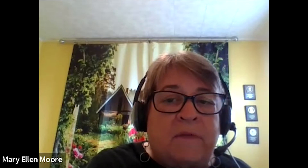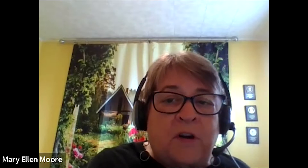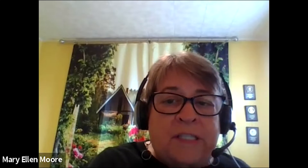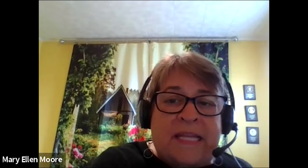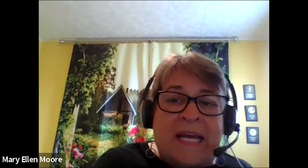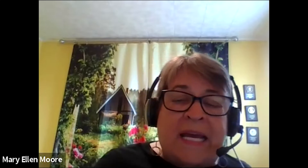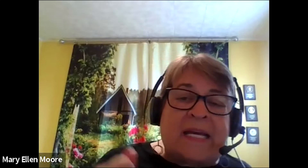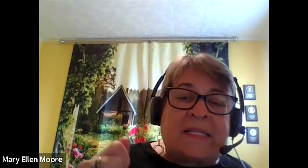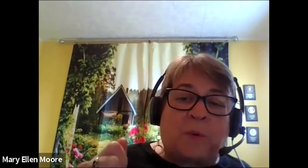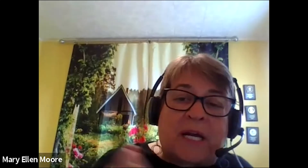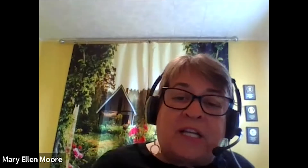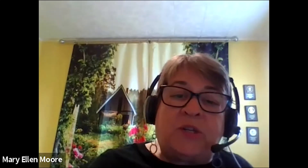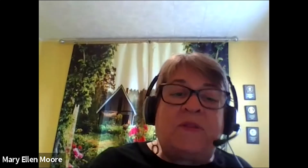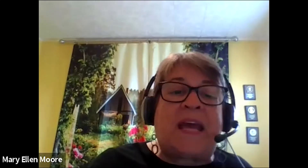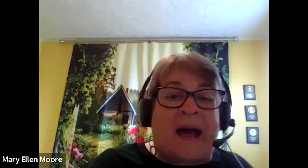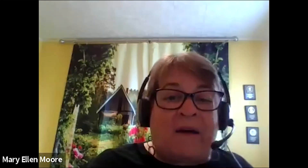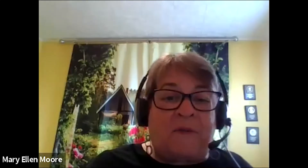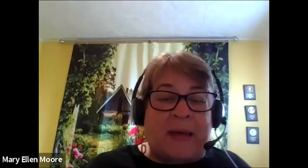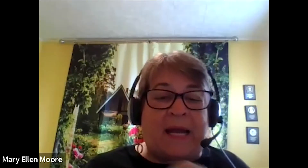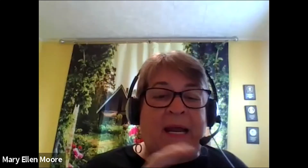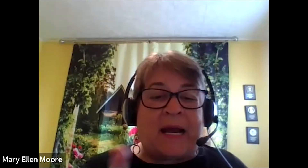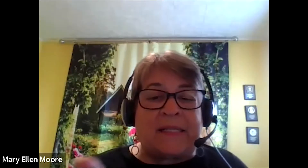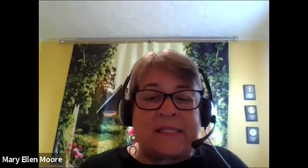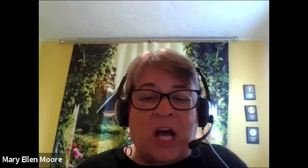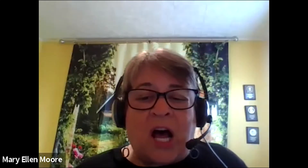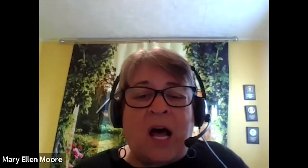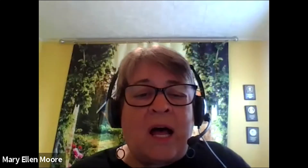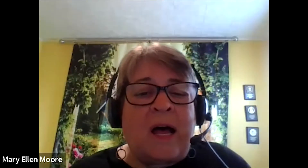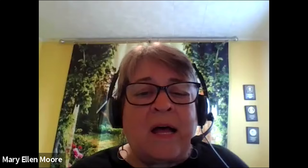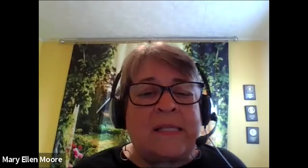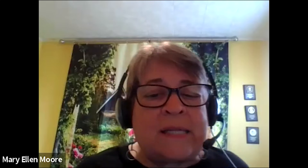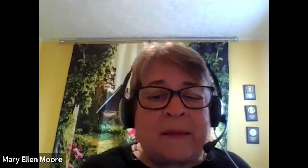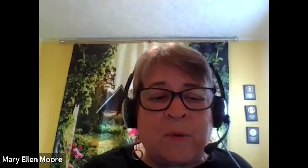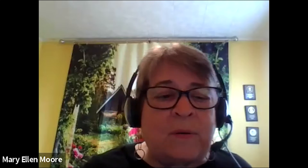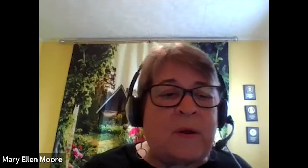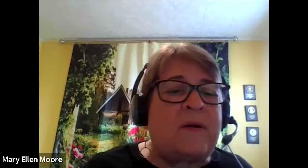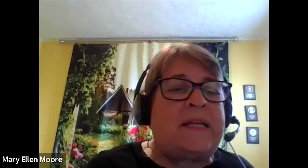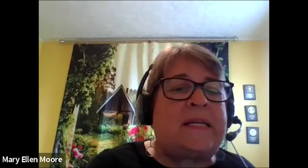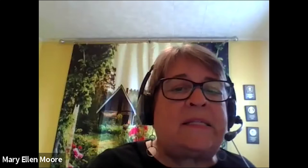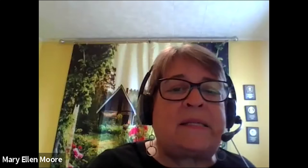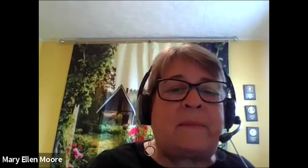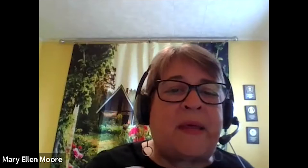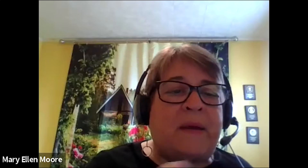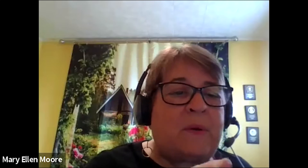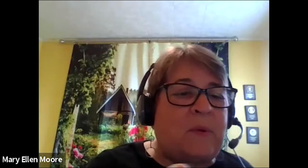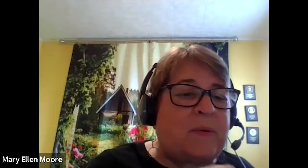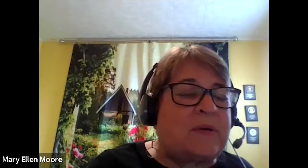first thing is we're going to do the alphabet, and I saw someone already did something when we were